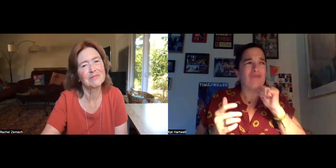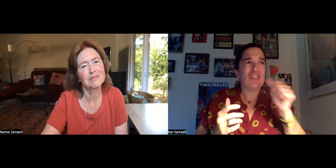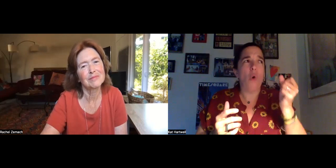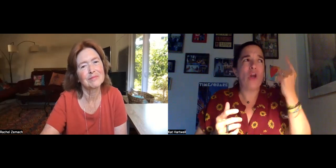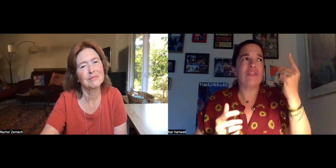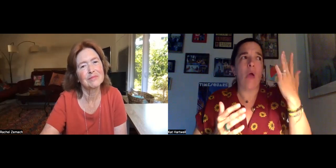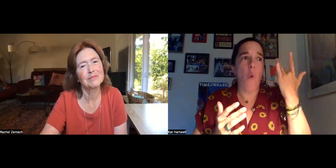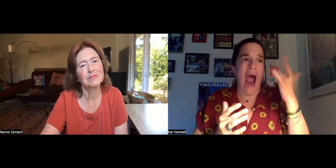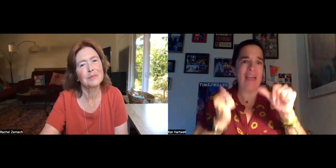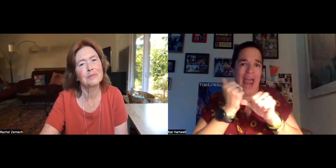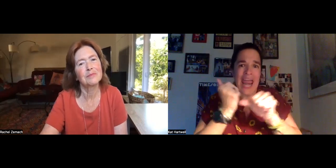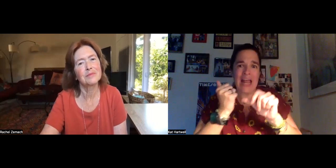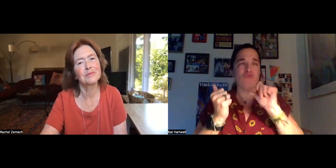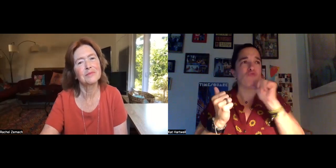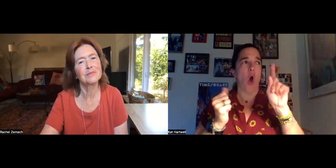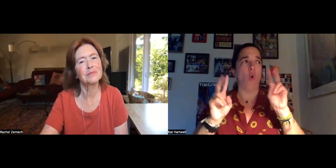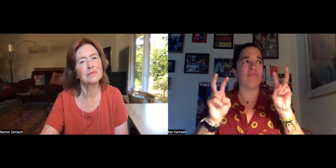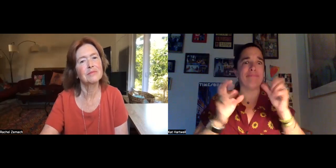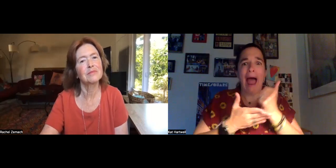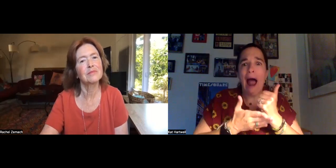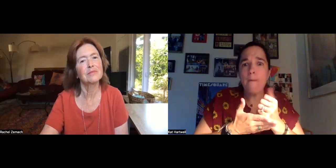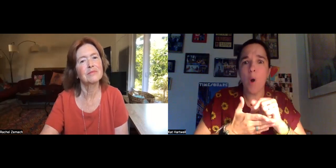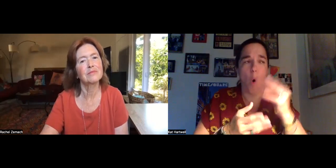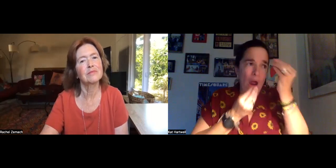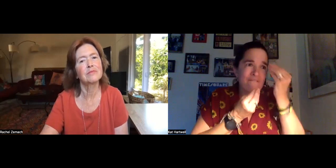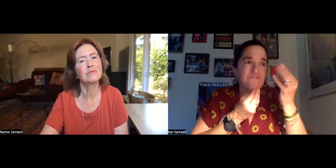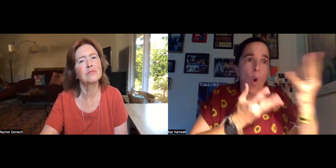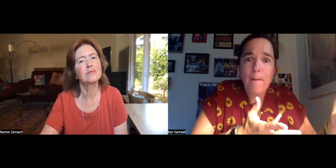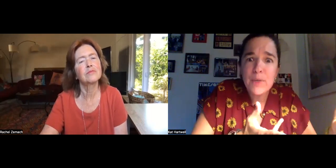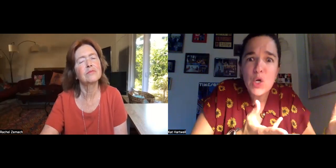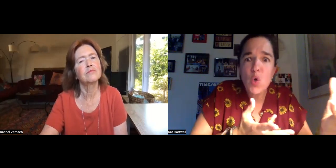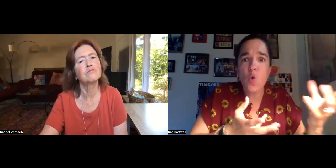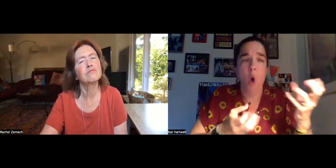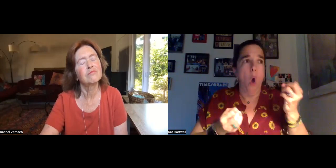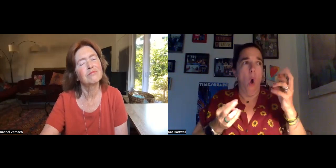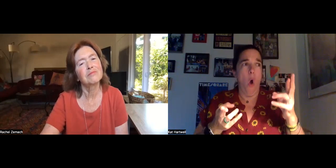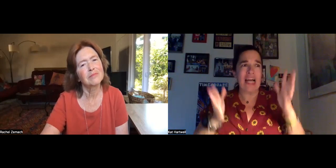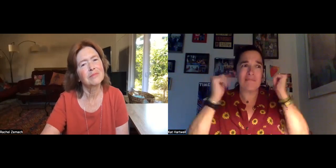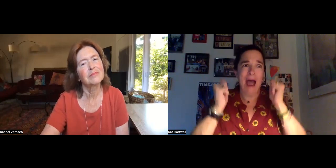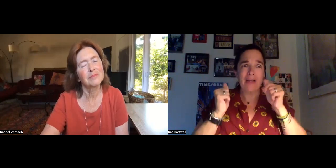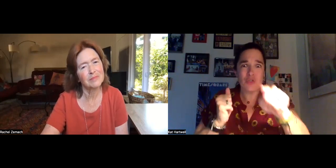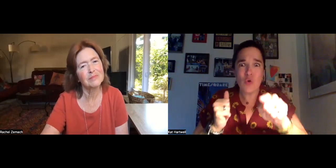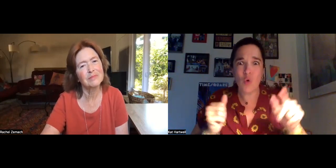just the only thing why the aid don't help or inform you or expect you